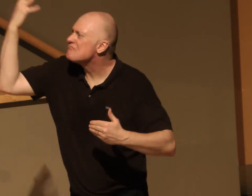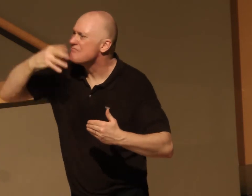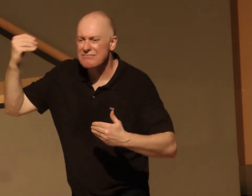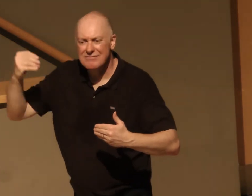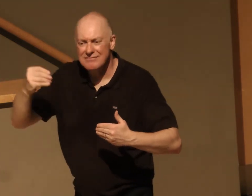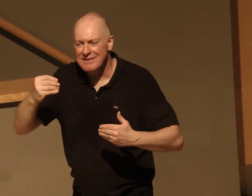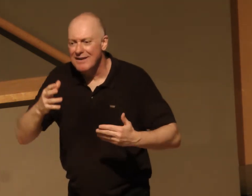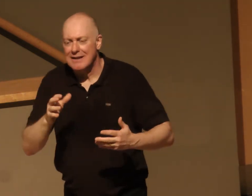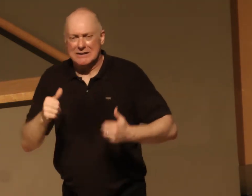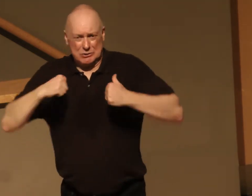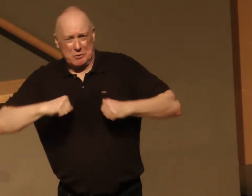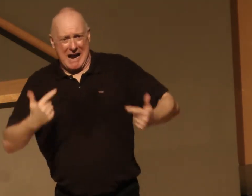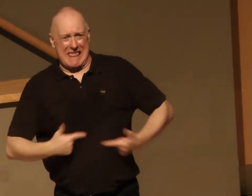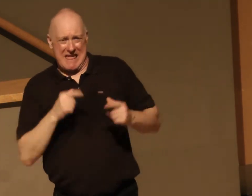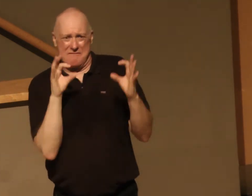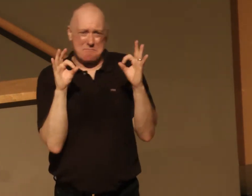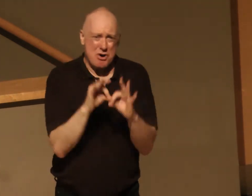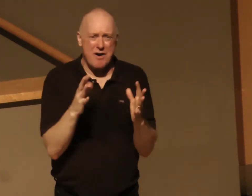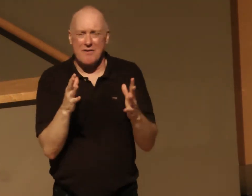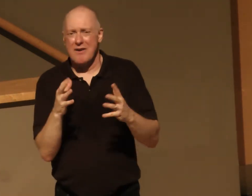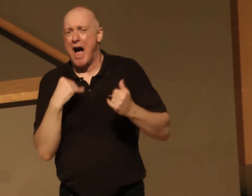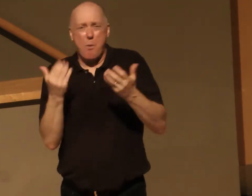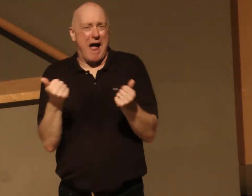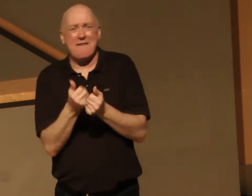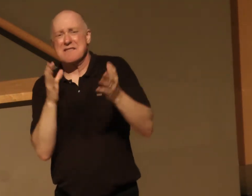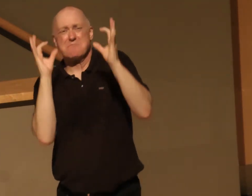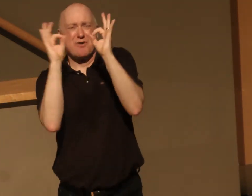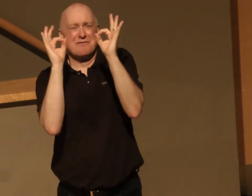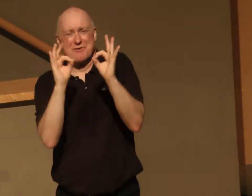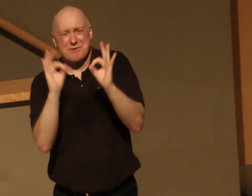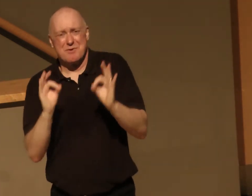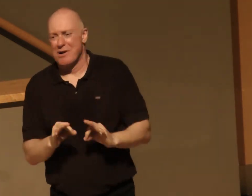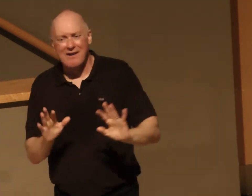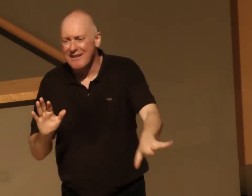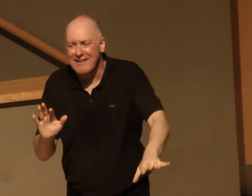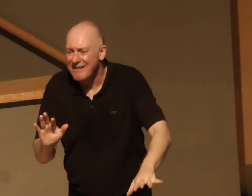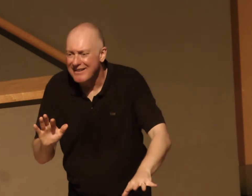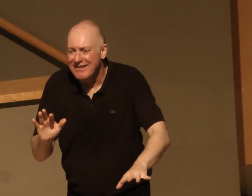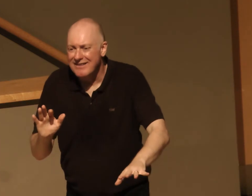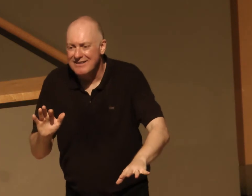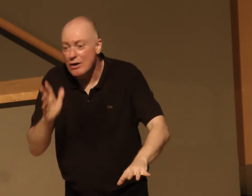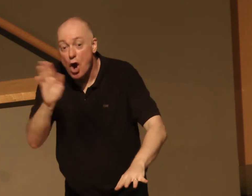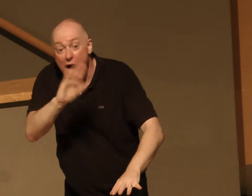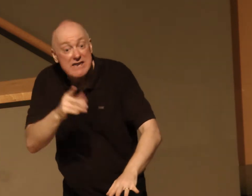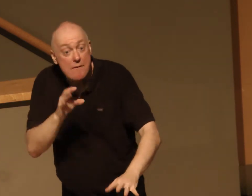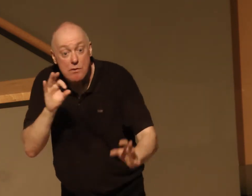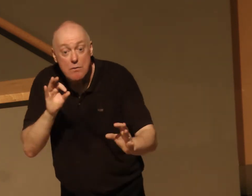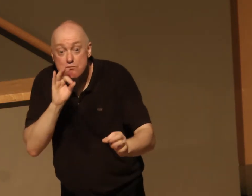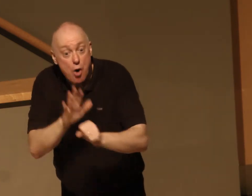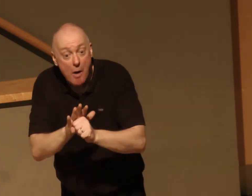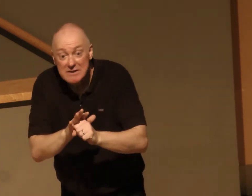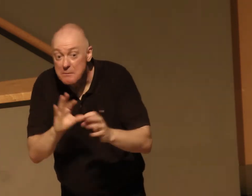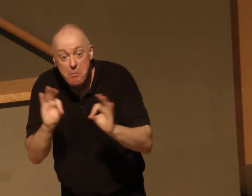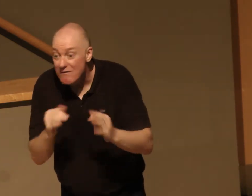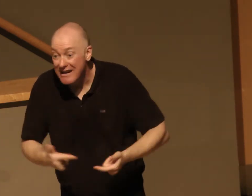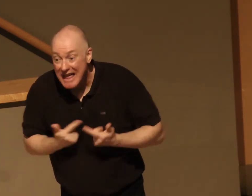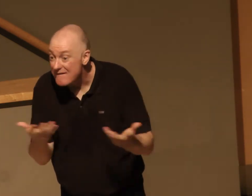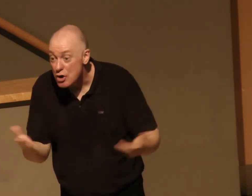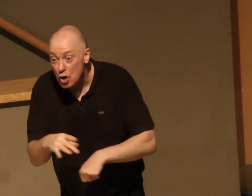perfect life and it goes so well and everything's going well for me that's not what it is we've never promised a perfect life here on earth in fact I'm looking at a bunch of people in